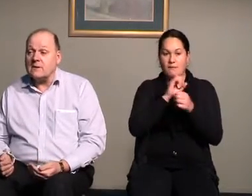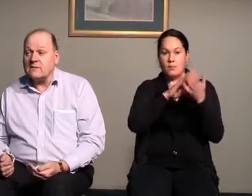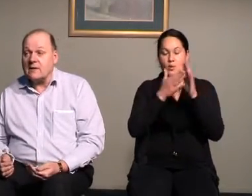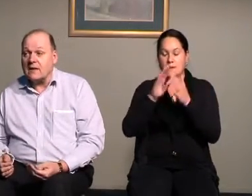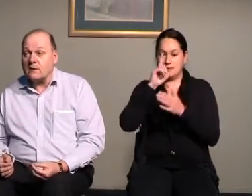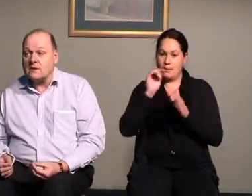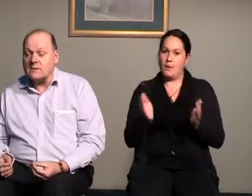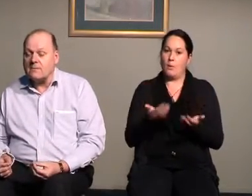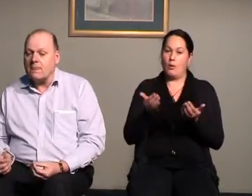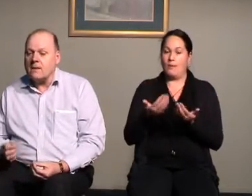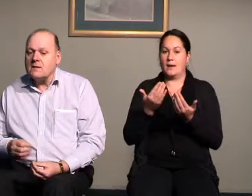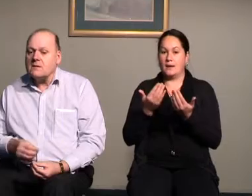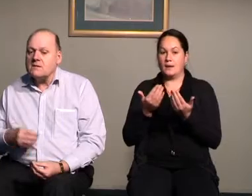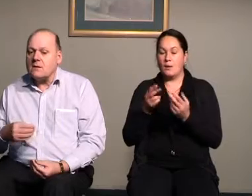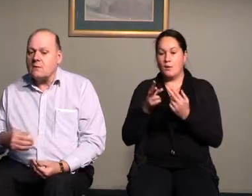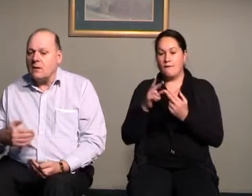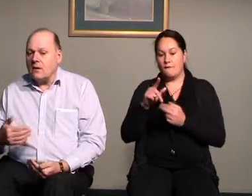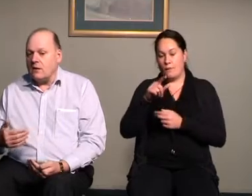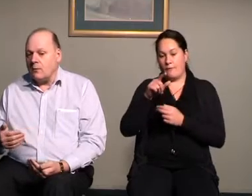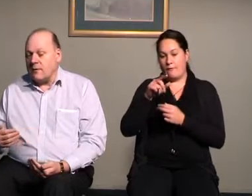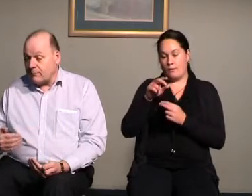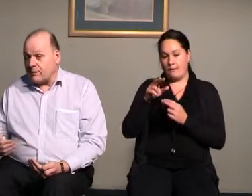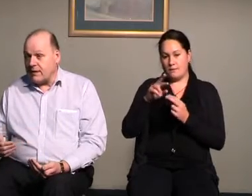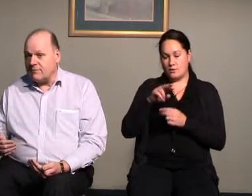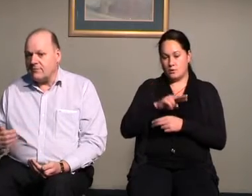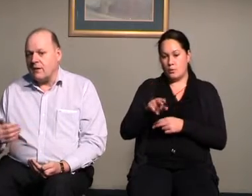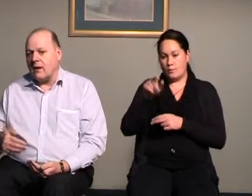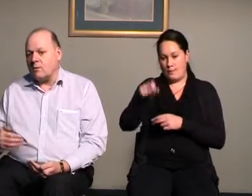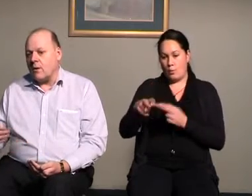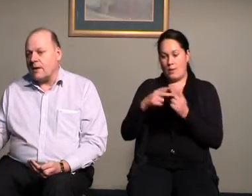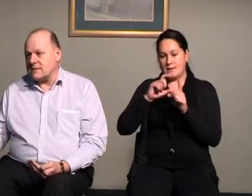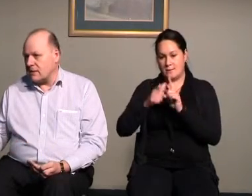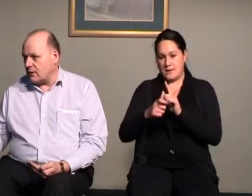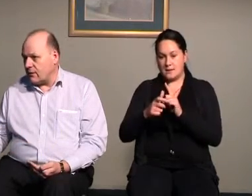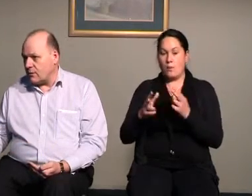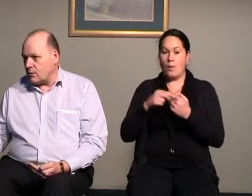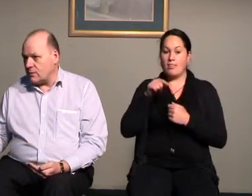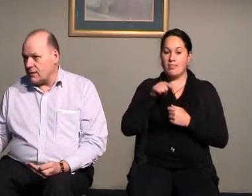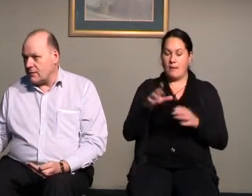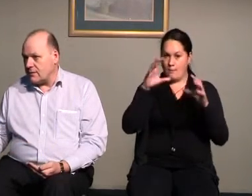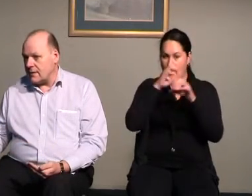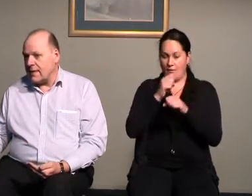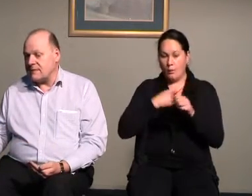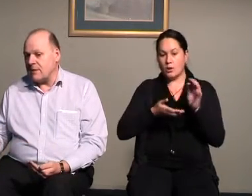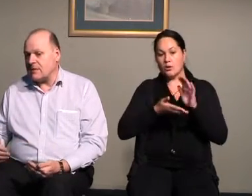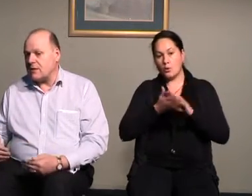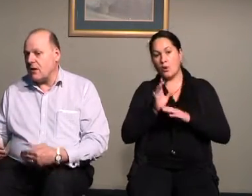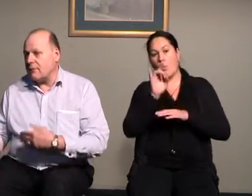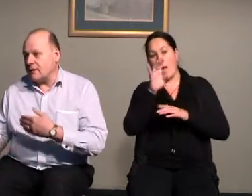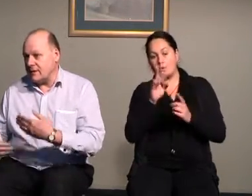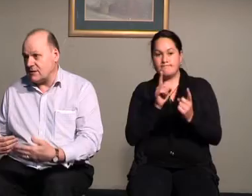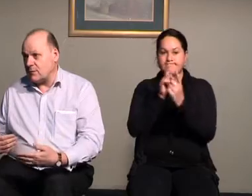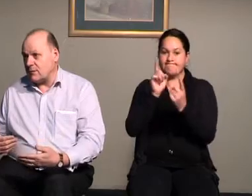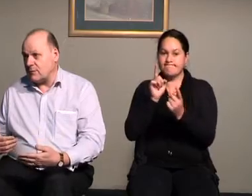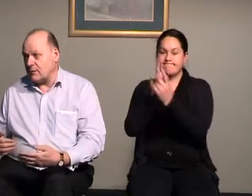all people that live in that community. So with that belief, I would go out as a local area coordinator and spend